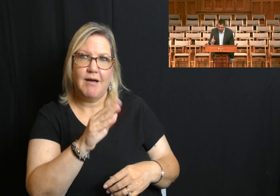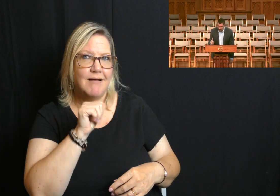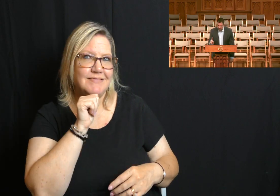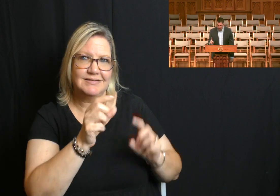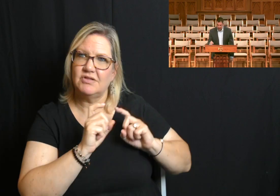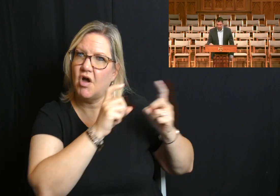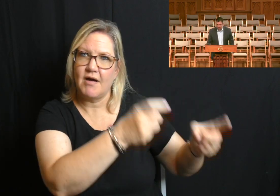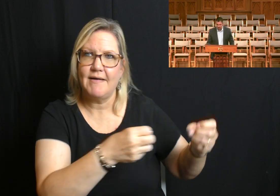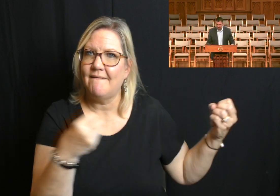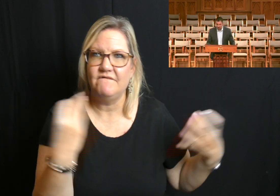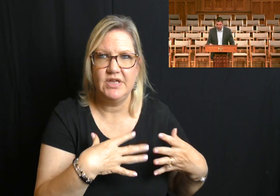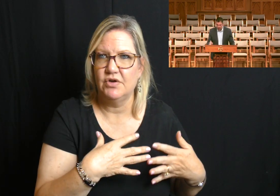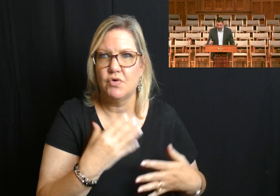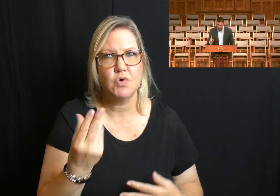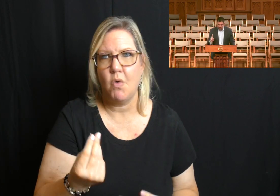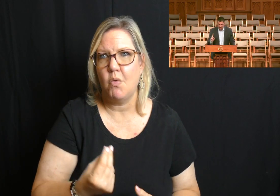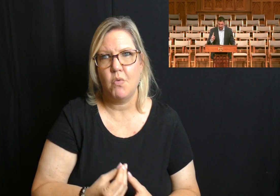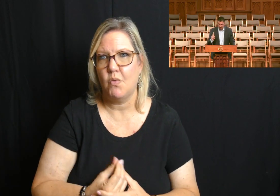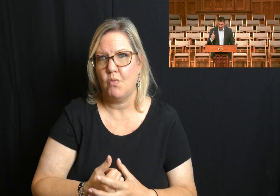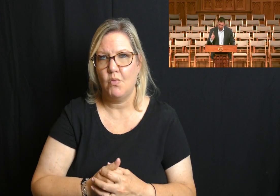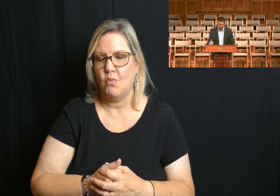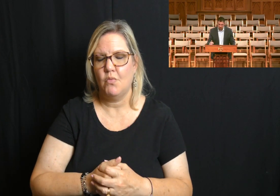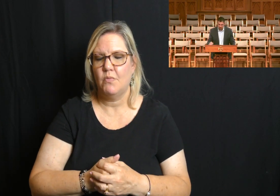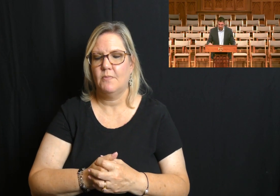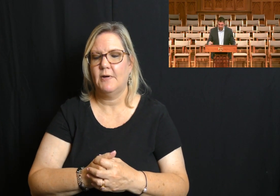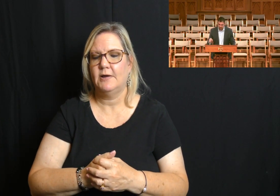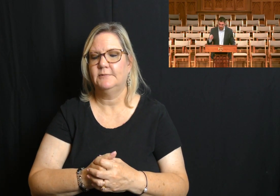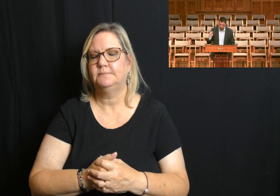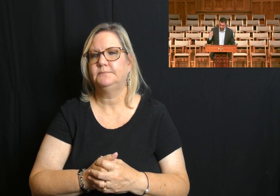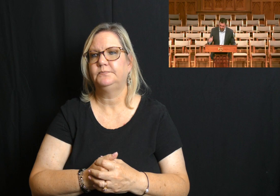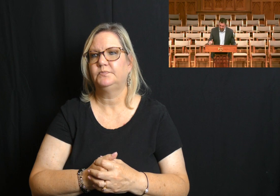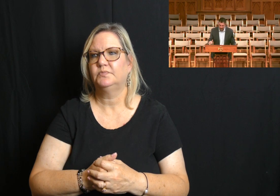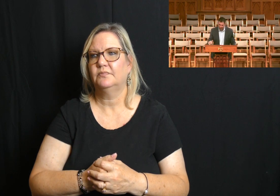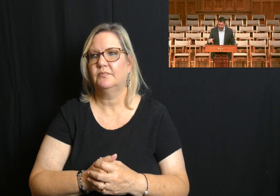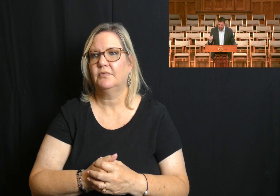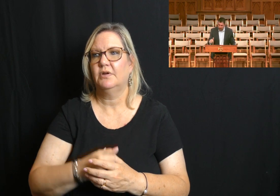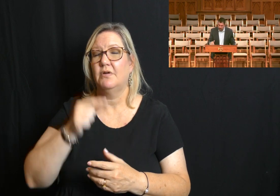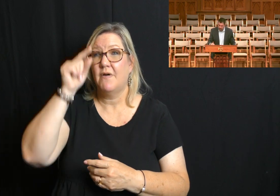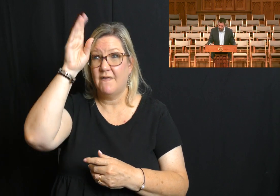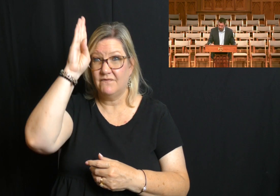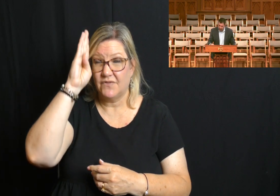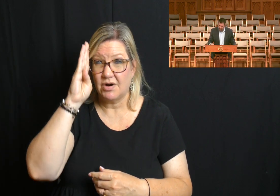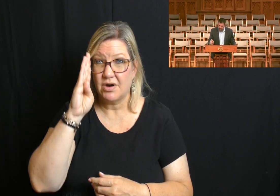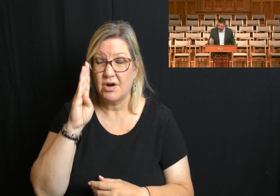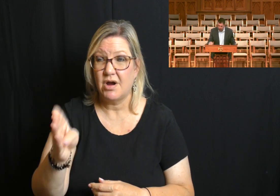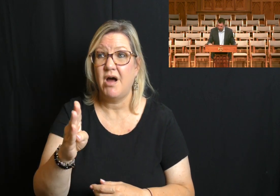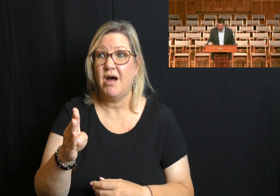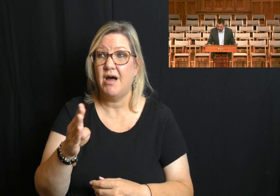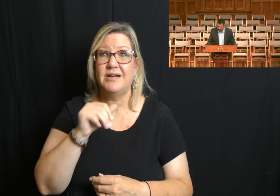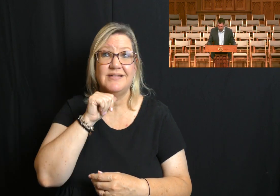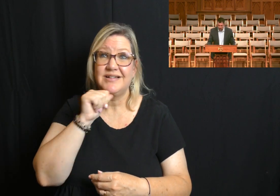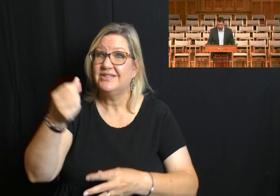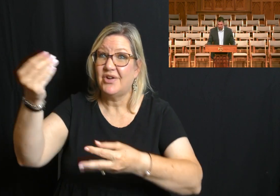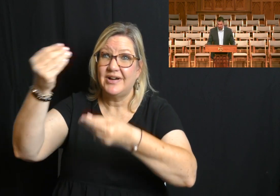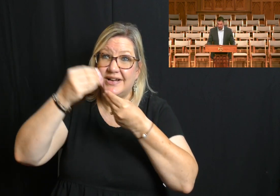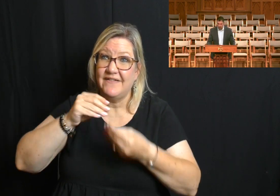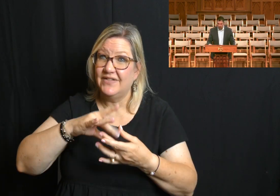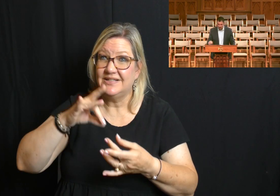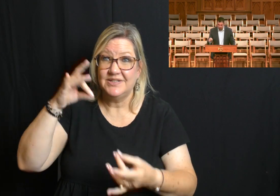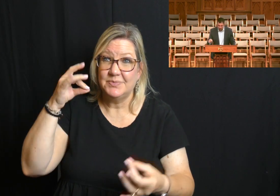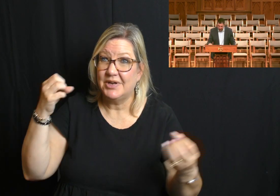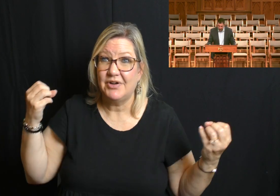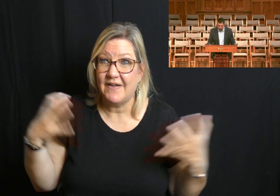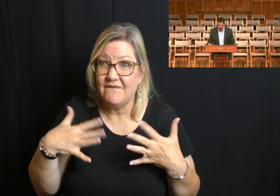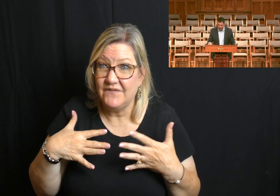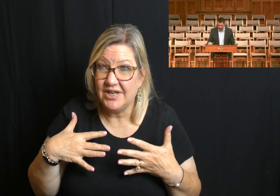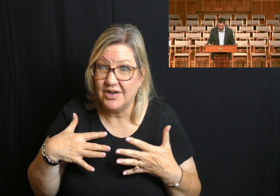like this in 2 Timothy verse 1, in chapter 1, verse 7, says, for God has not given us a spirit of fear, but